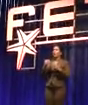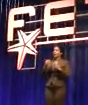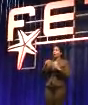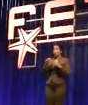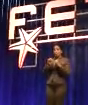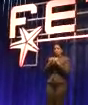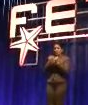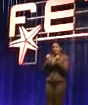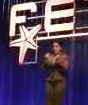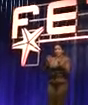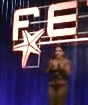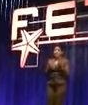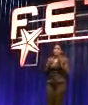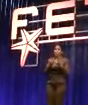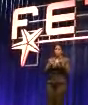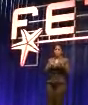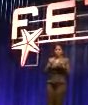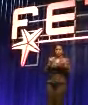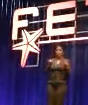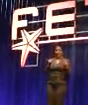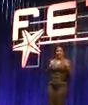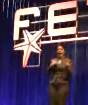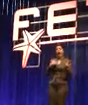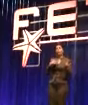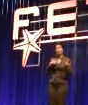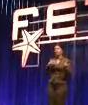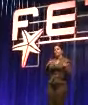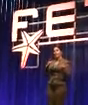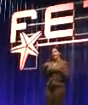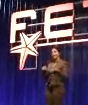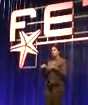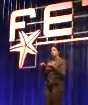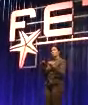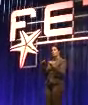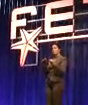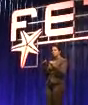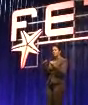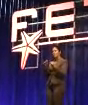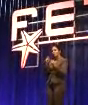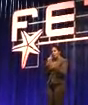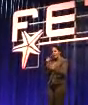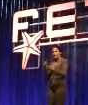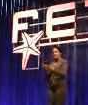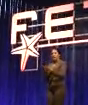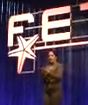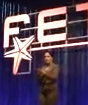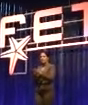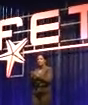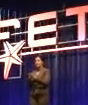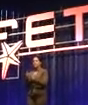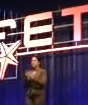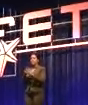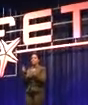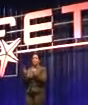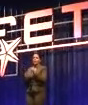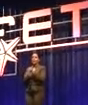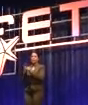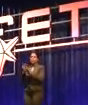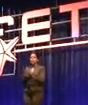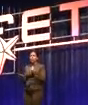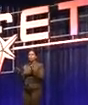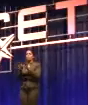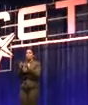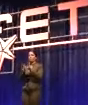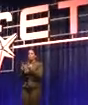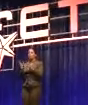in the audience today, I would like to recognize the very most important people